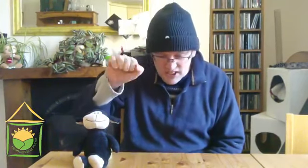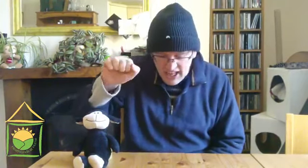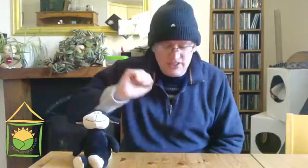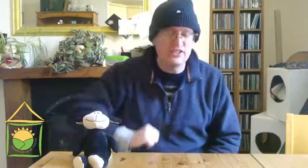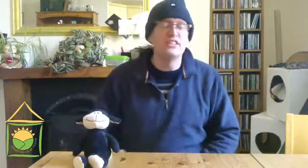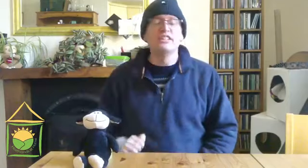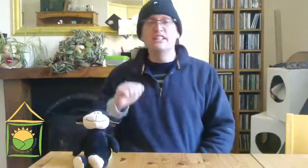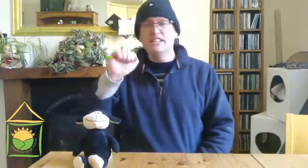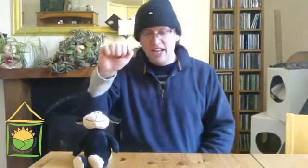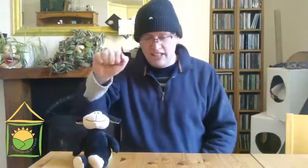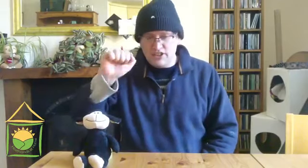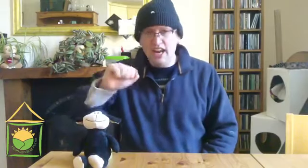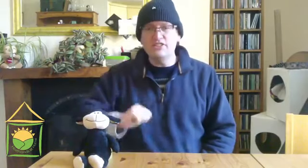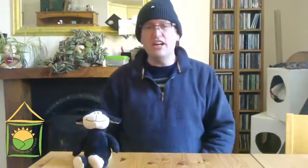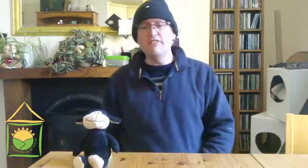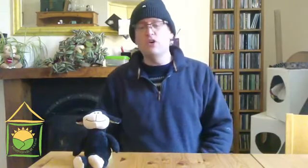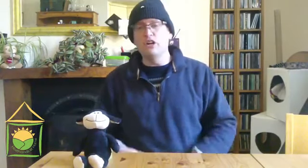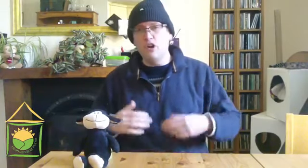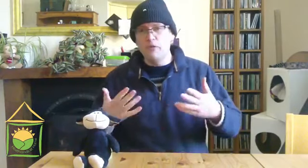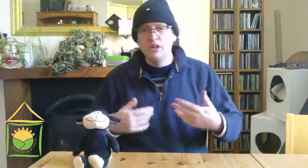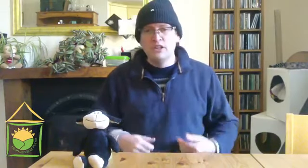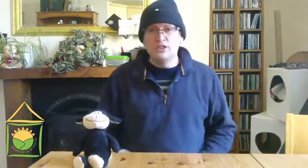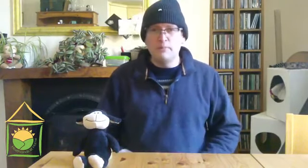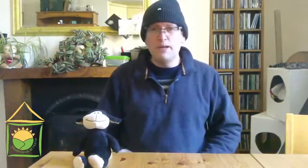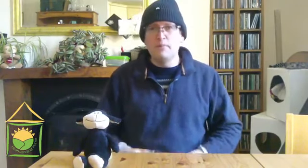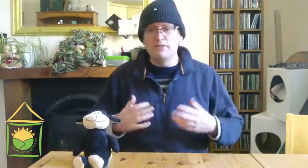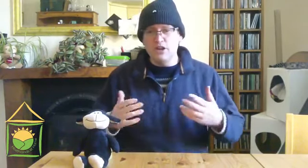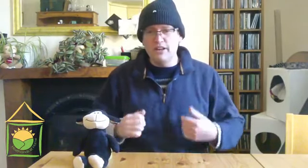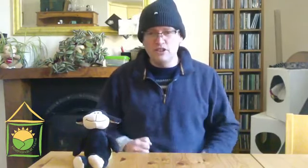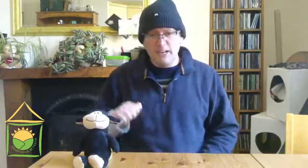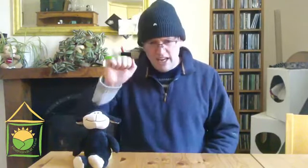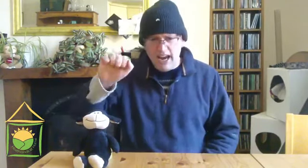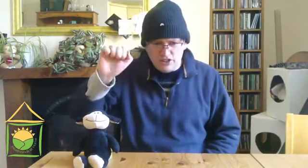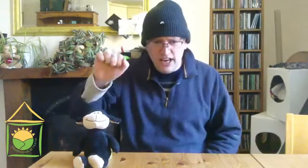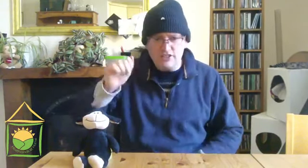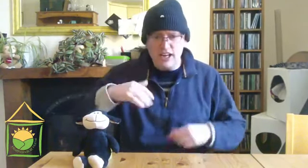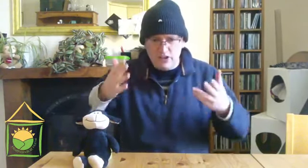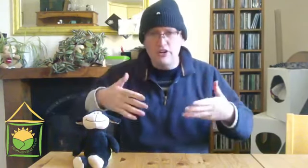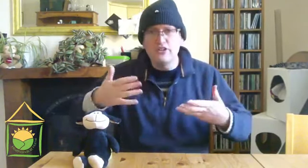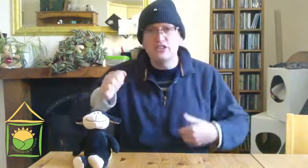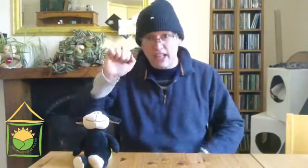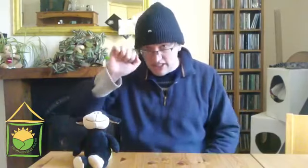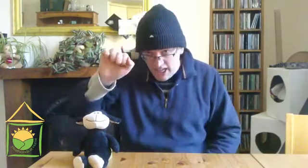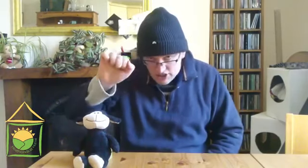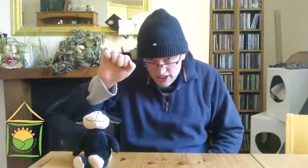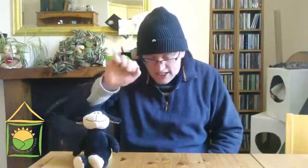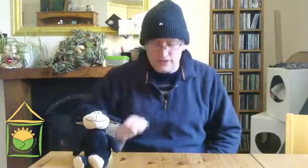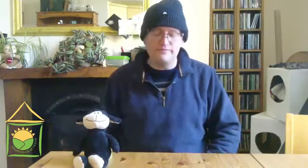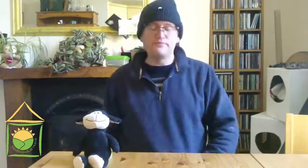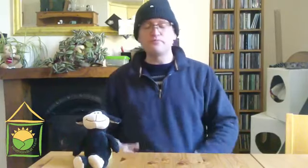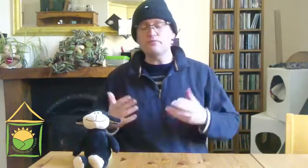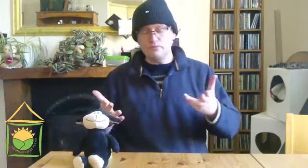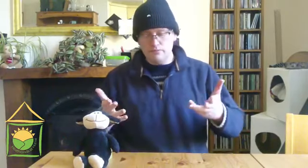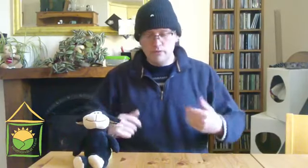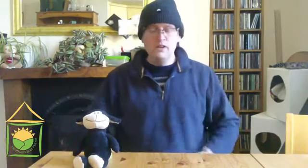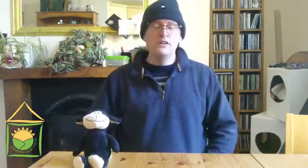yes, yes, yes, carry on. A lot of people have signed to me, yes, yes, carry on, I understand, yes, yes.